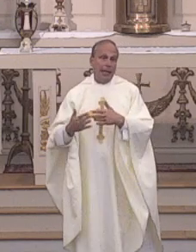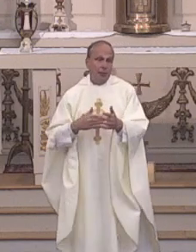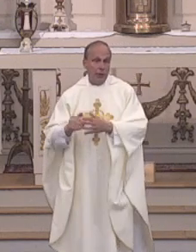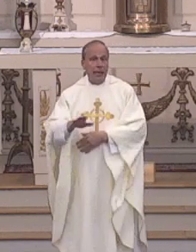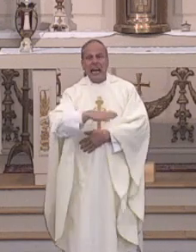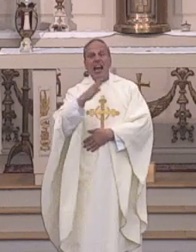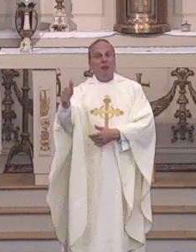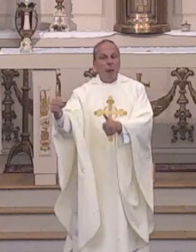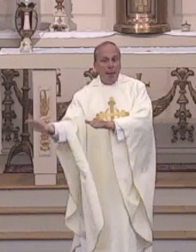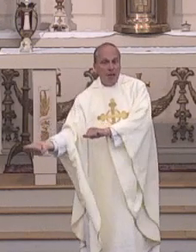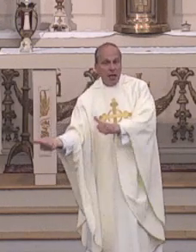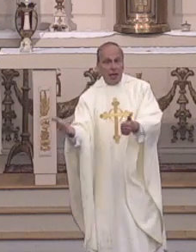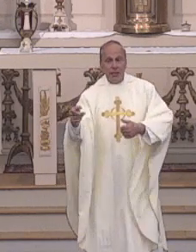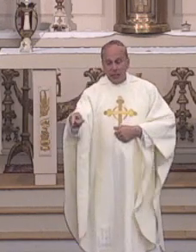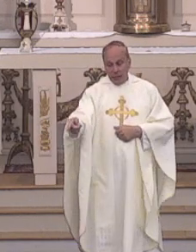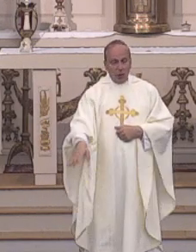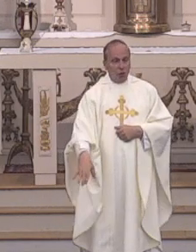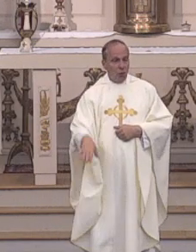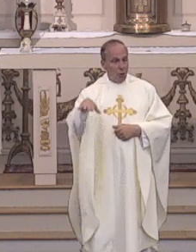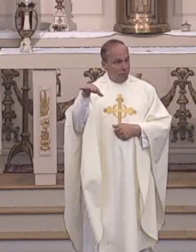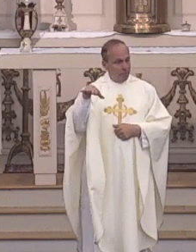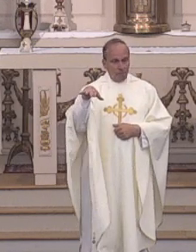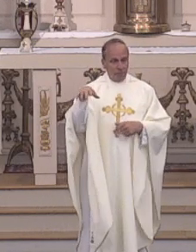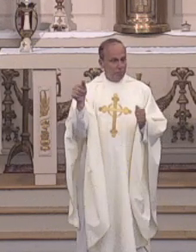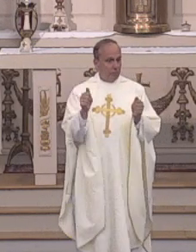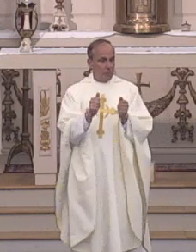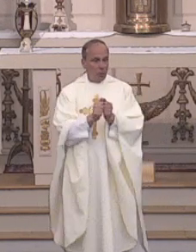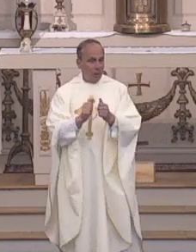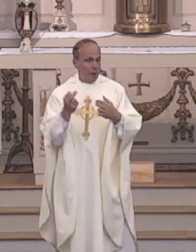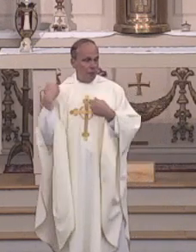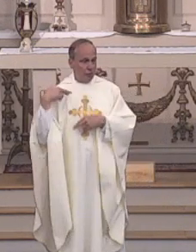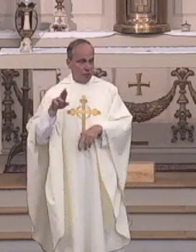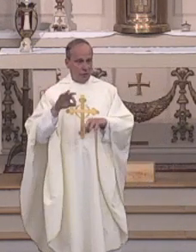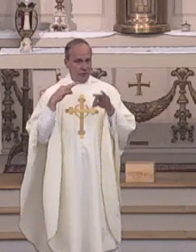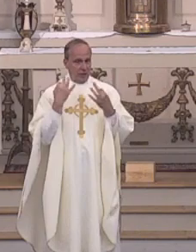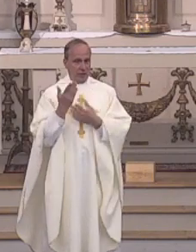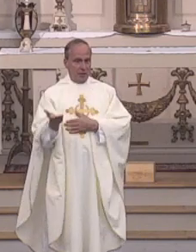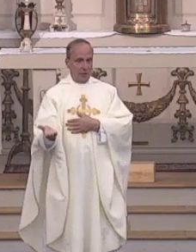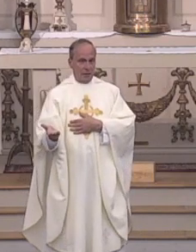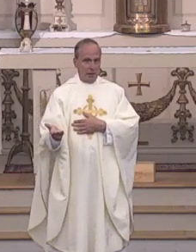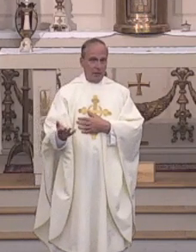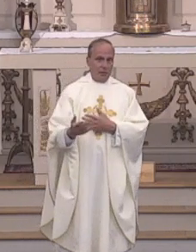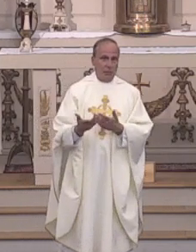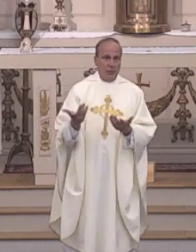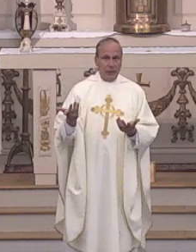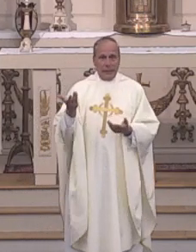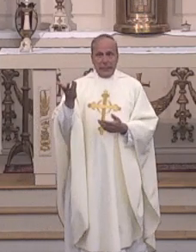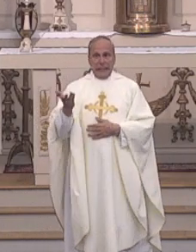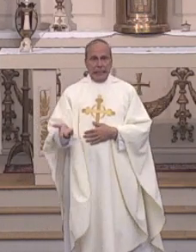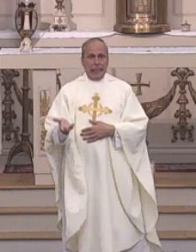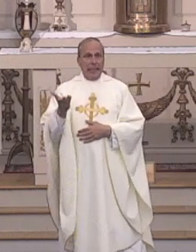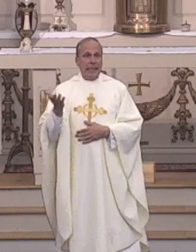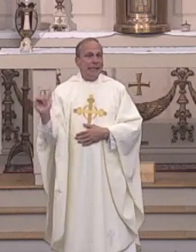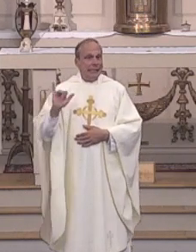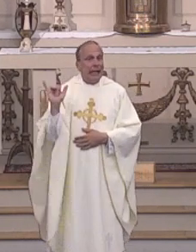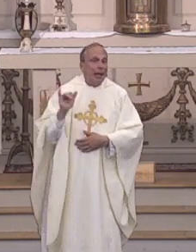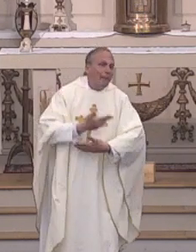brother called me, and he said, well, he's never been baptized. He wasn't raised in the